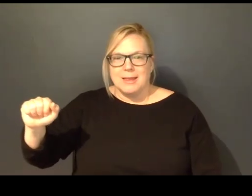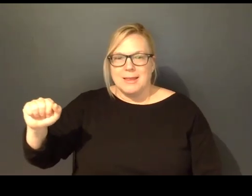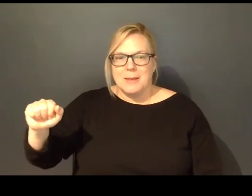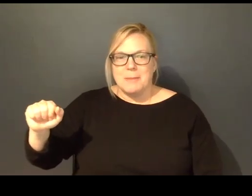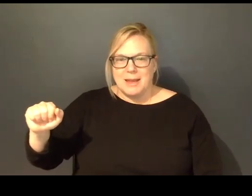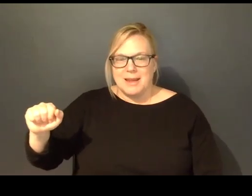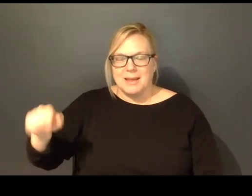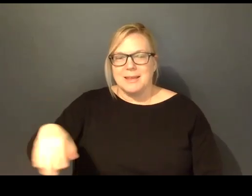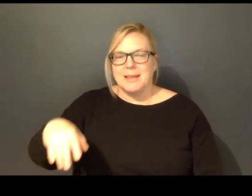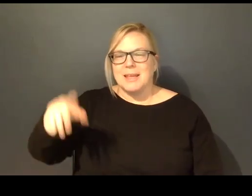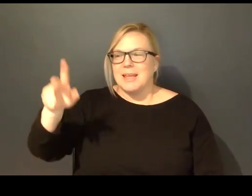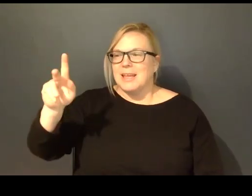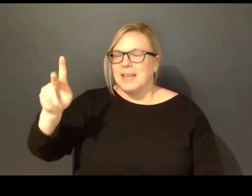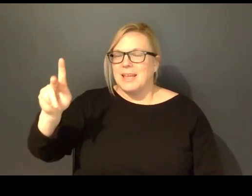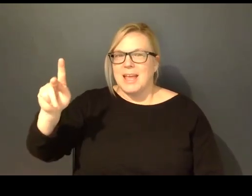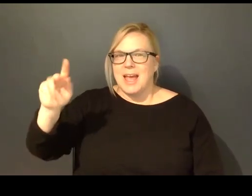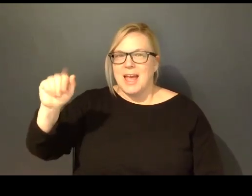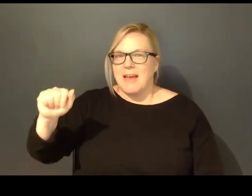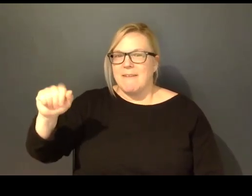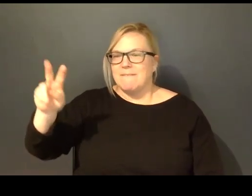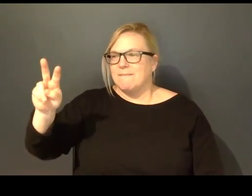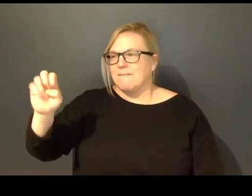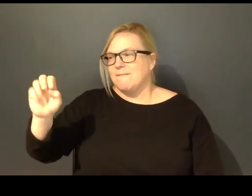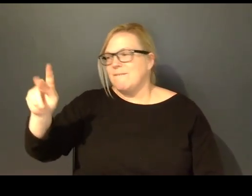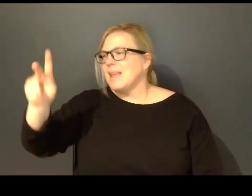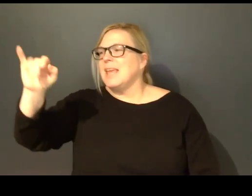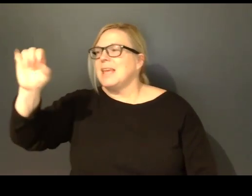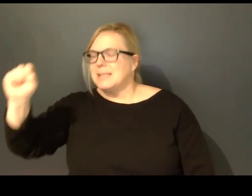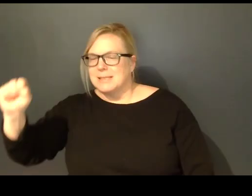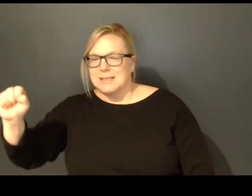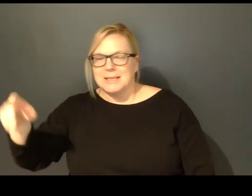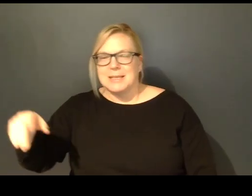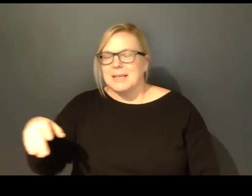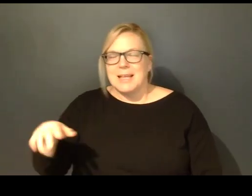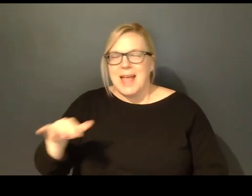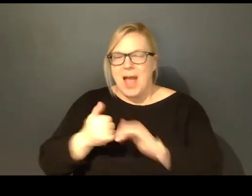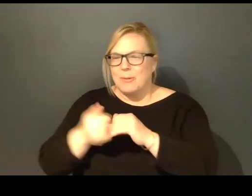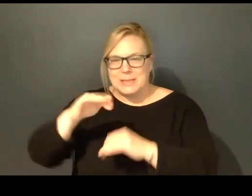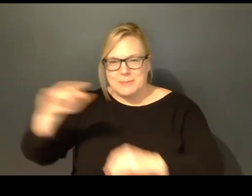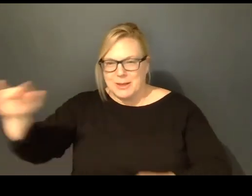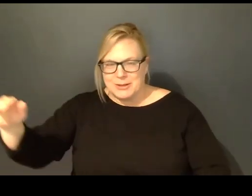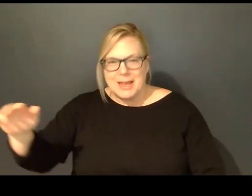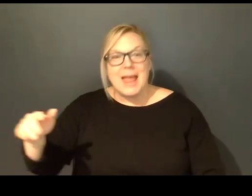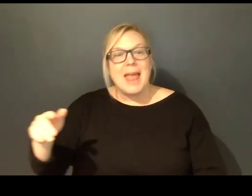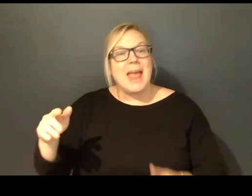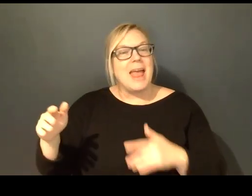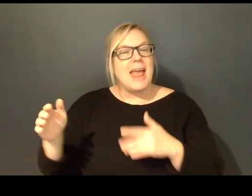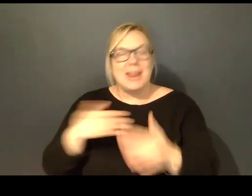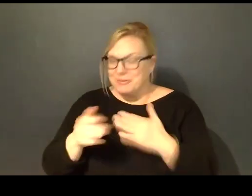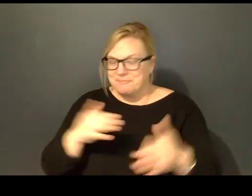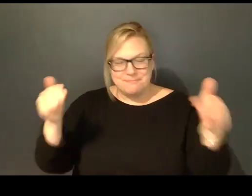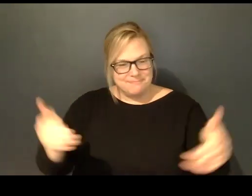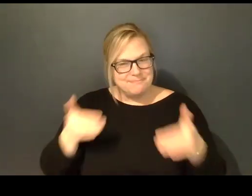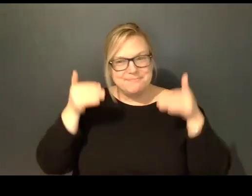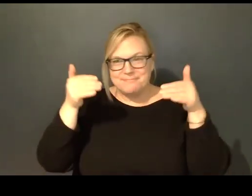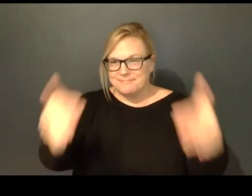Milena Khazanavicius. There you go. Khazanavicius. Khazanavicius, just like it's spelled. Well, without further ado, please